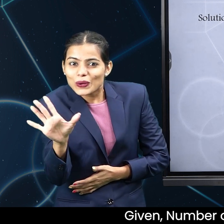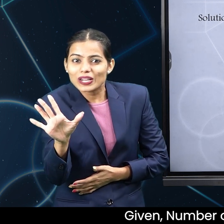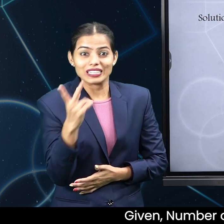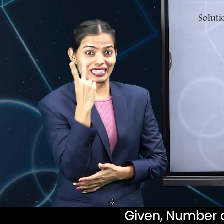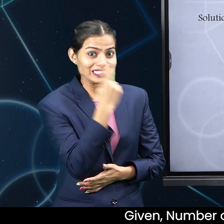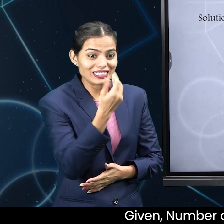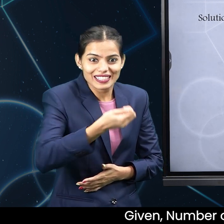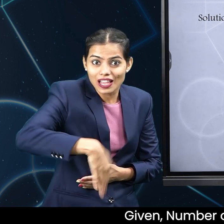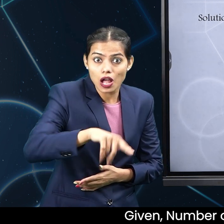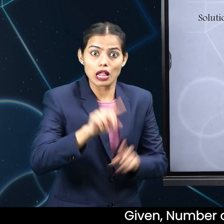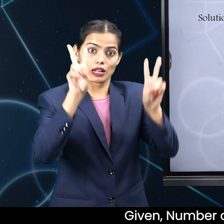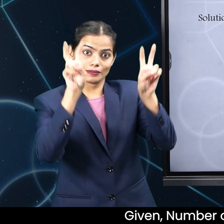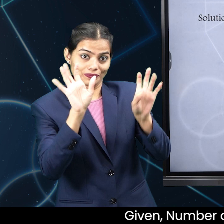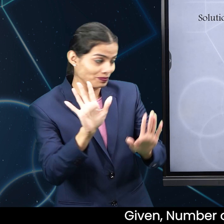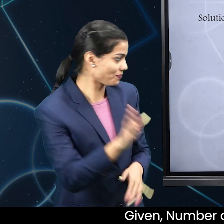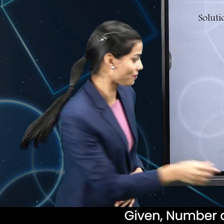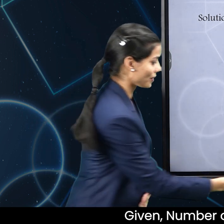3, 5.